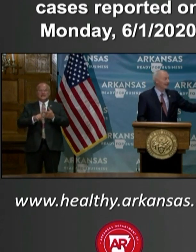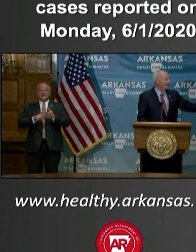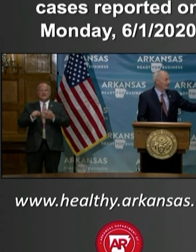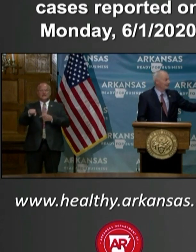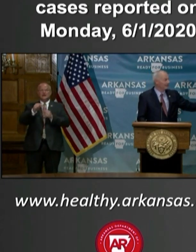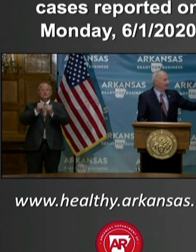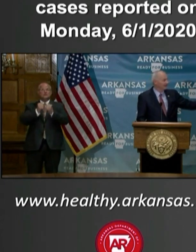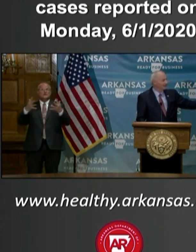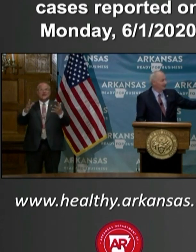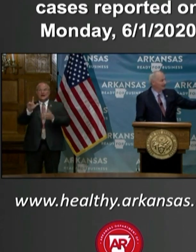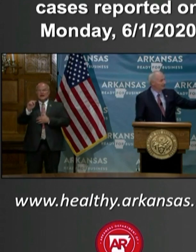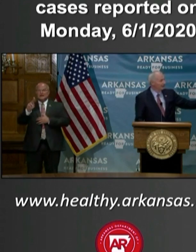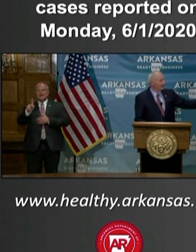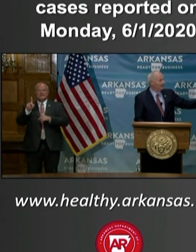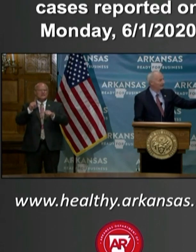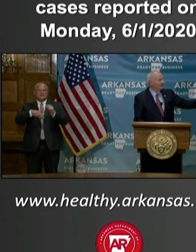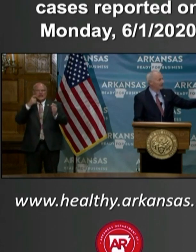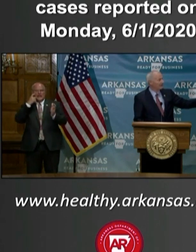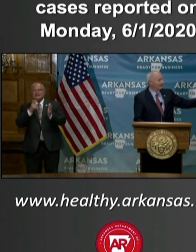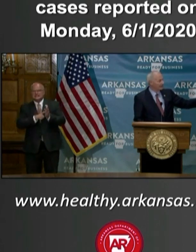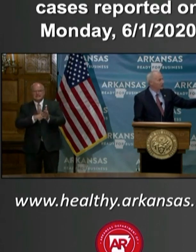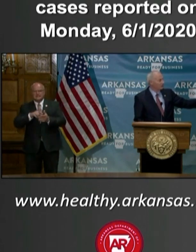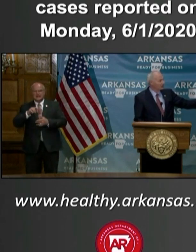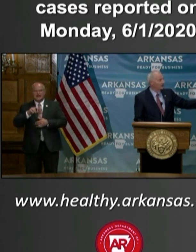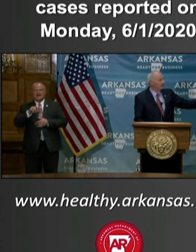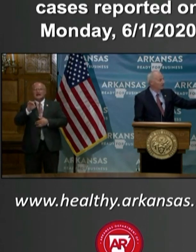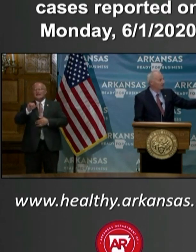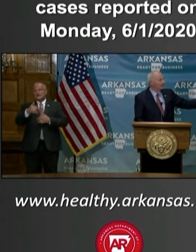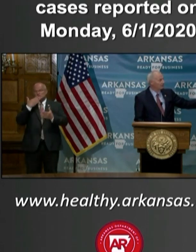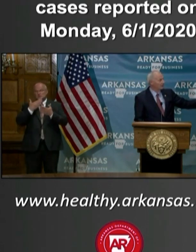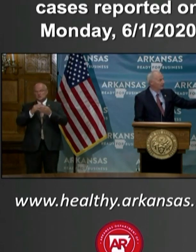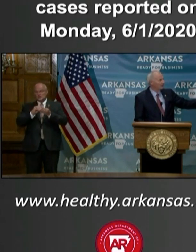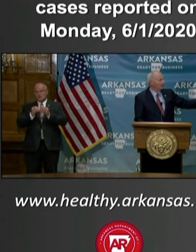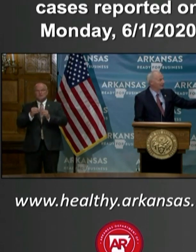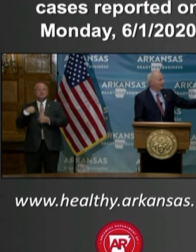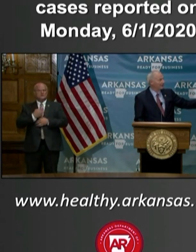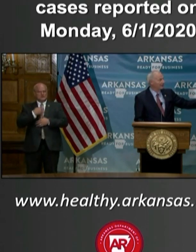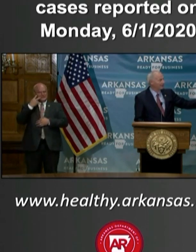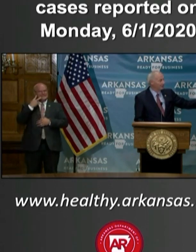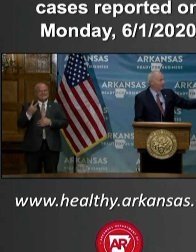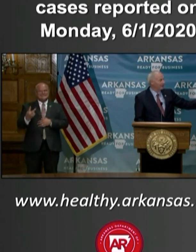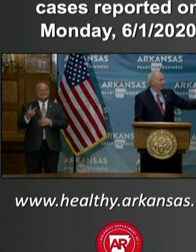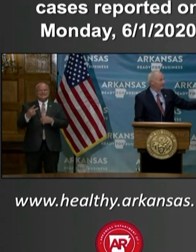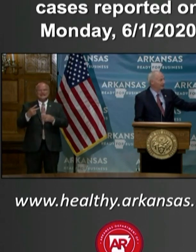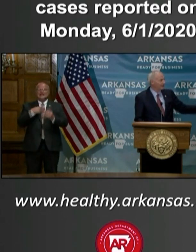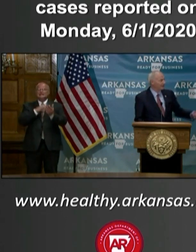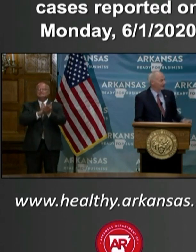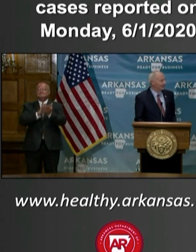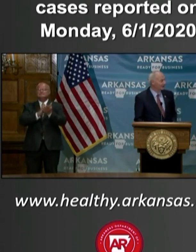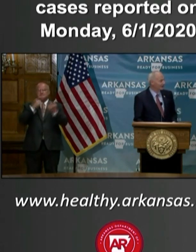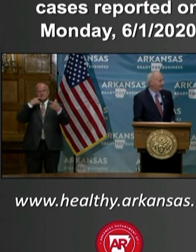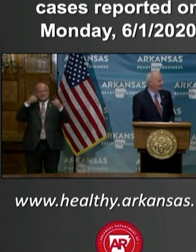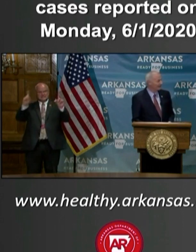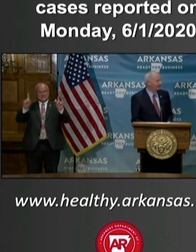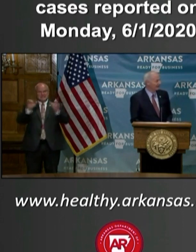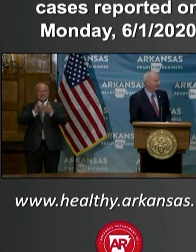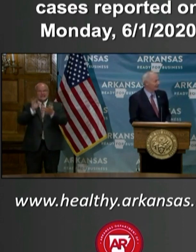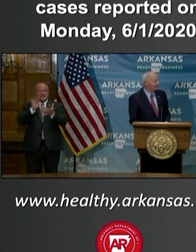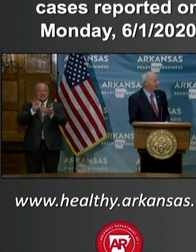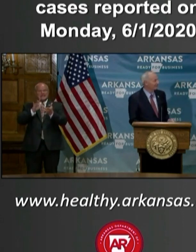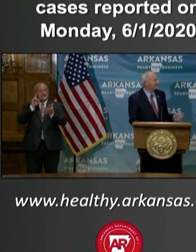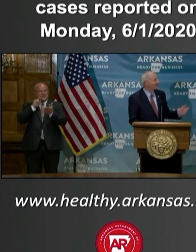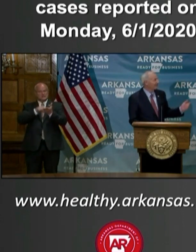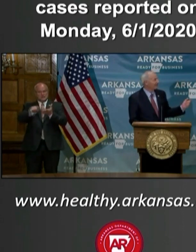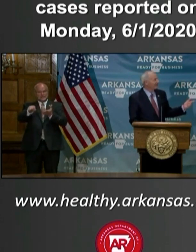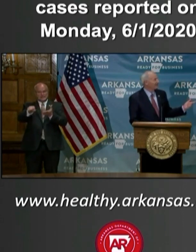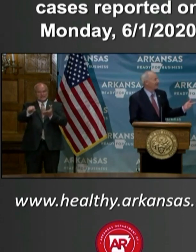you really can't identify it, 75. Those are good numbers that we see, and I applaud them for their success in that contact